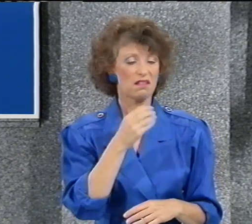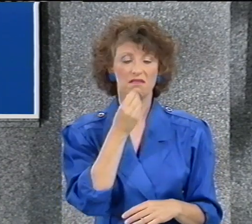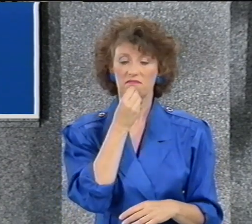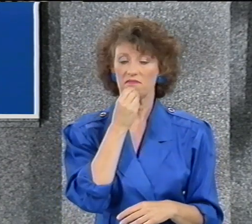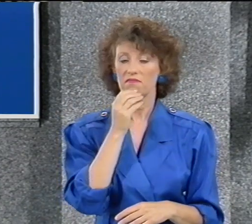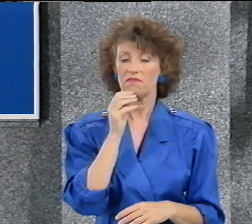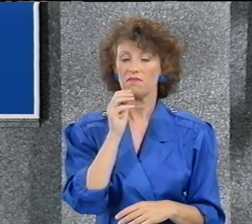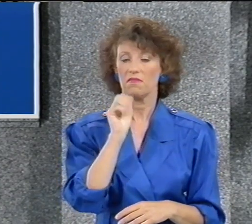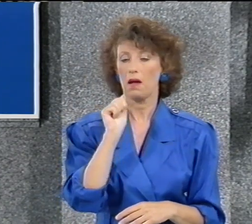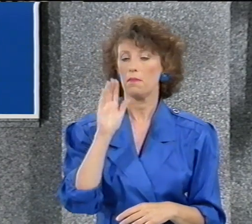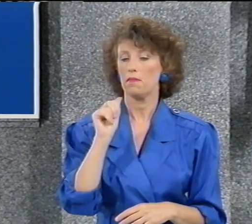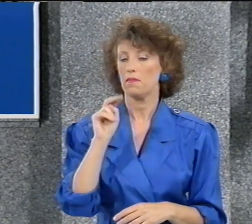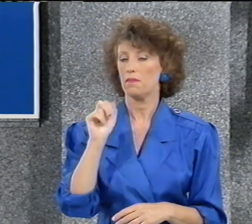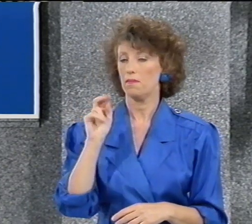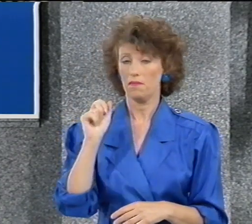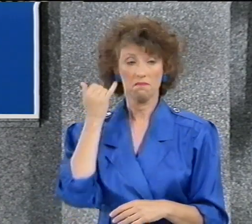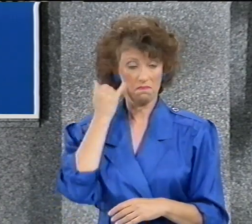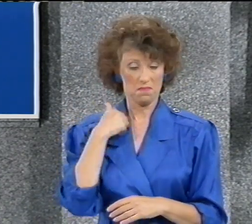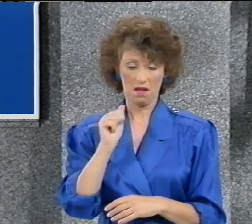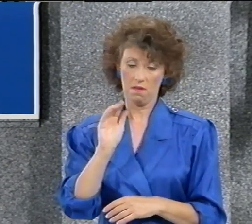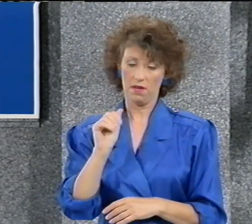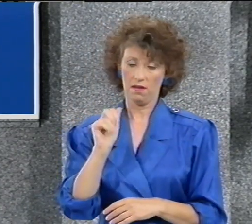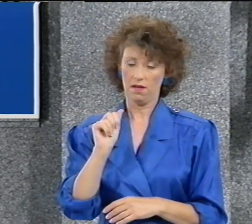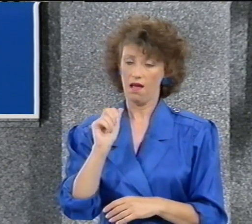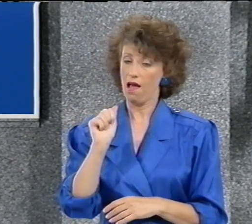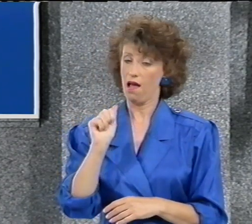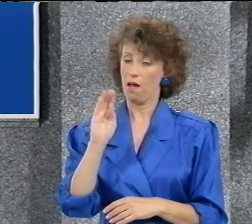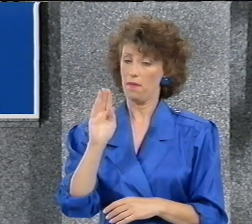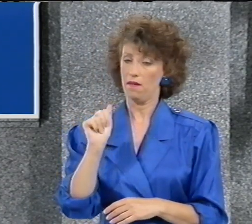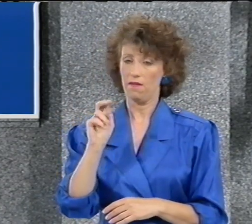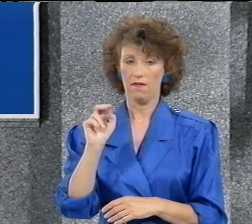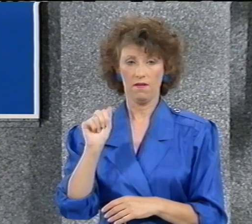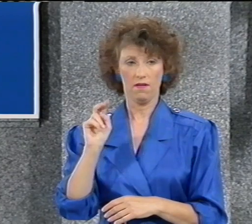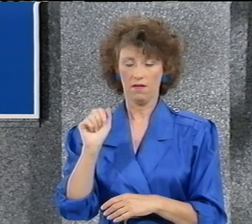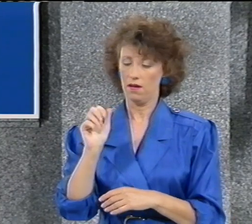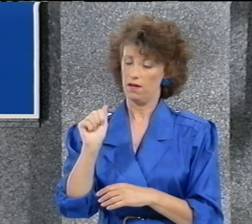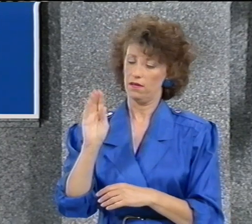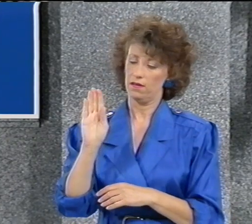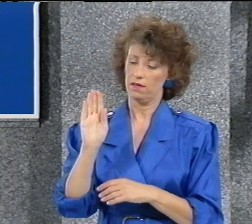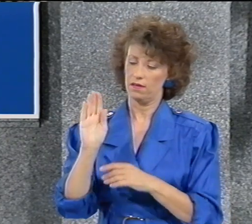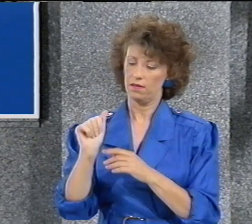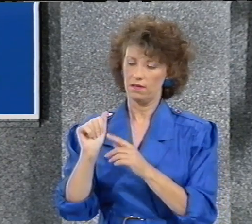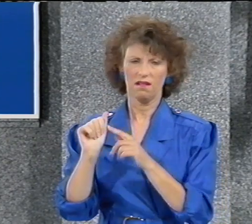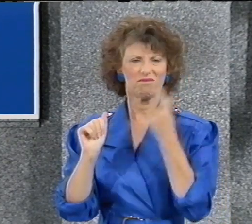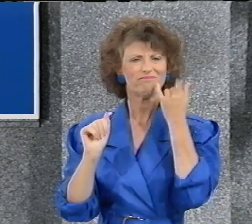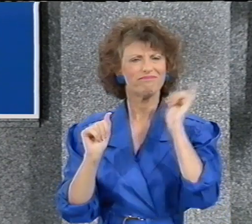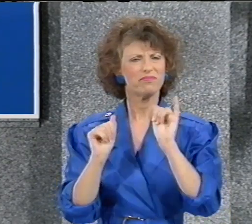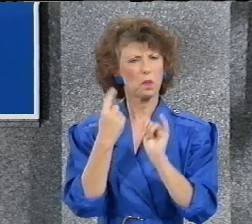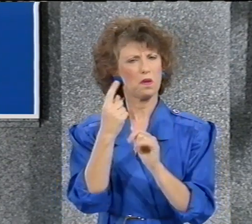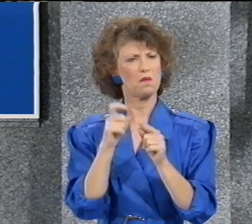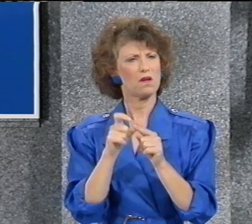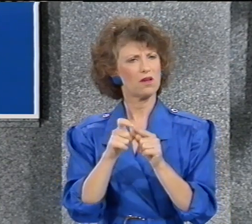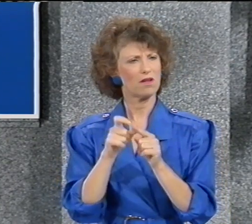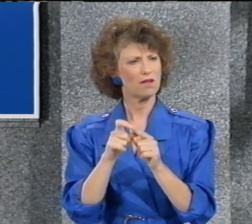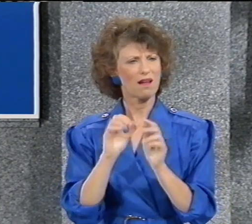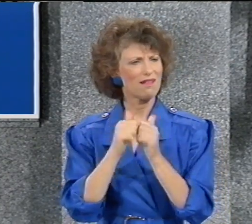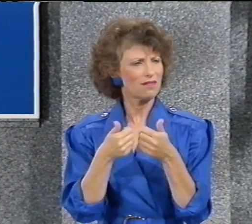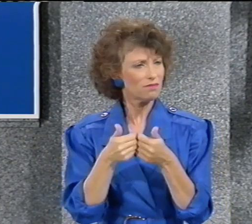Suppose this morning for breakfast I had a banana. If I were spelling that for some reason, it would look like one word, a